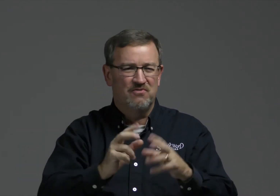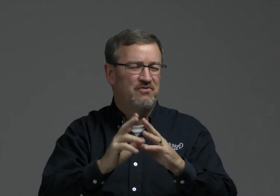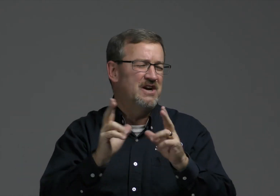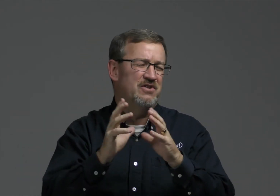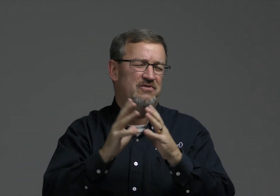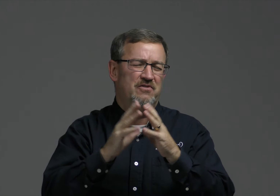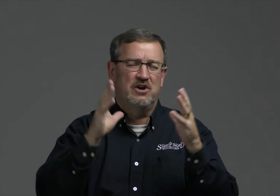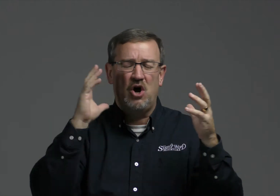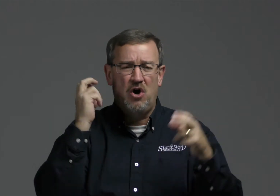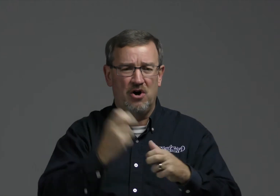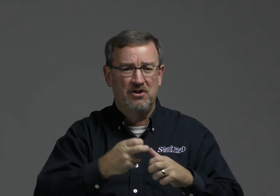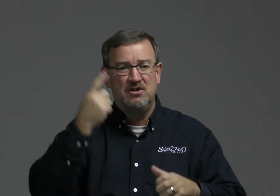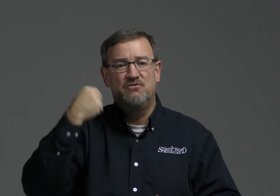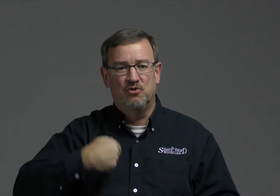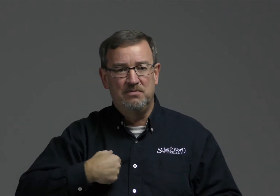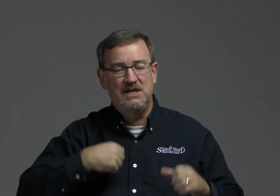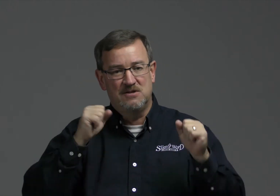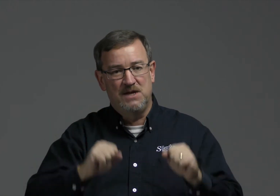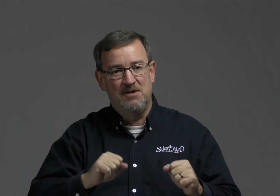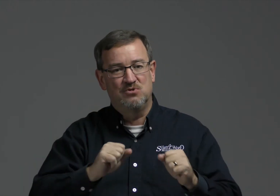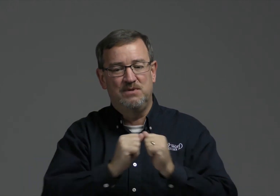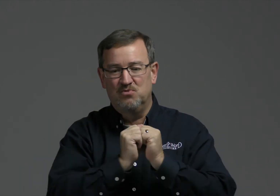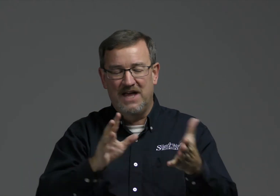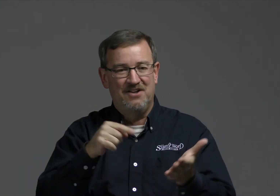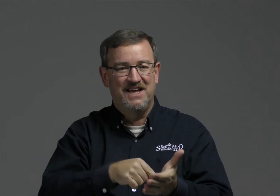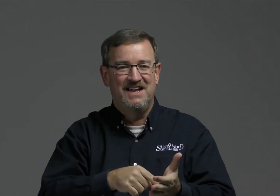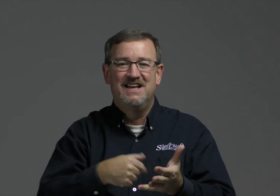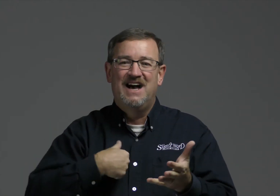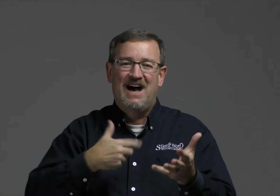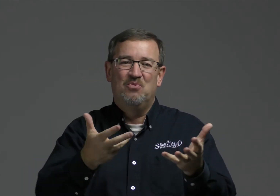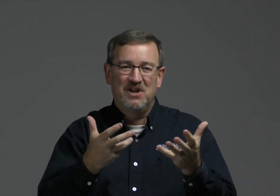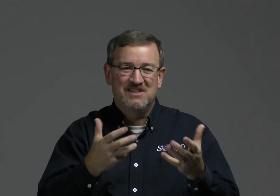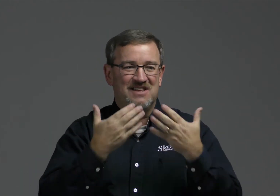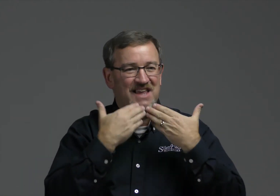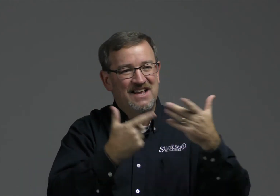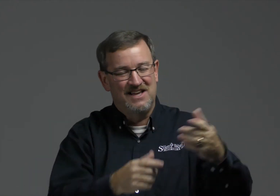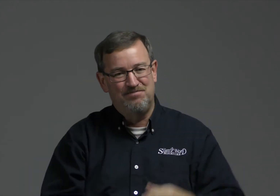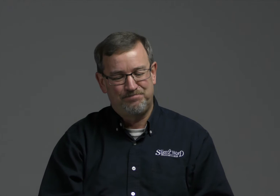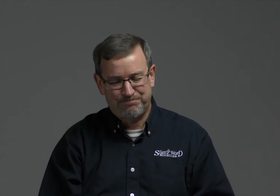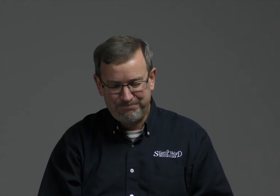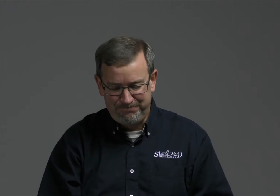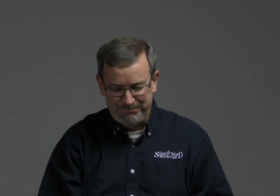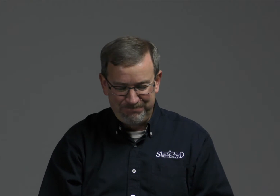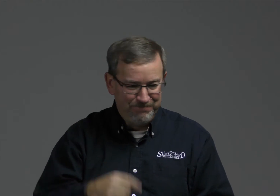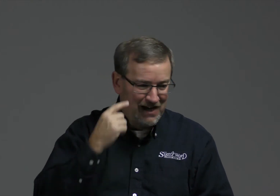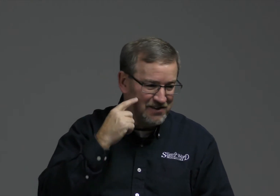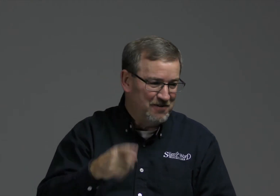worked very, very, very, very hard for me to be able to be without debt. I wanted to thank them. I thought